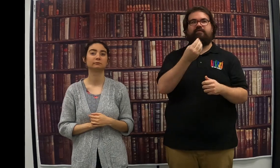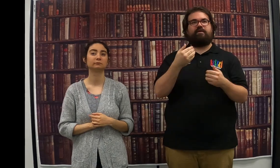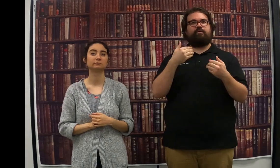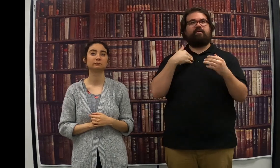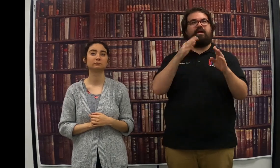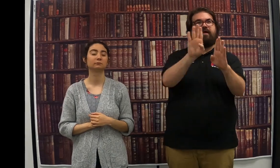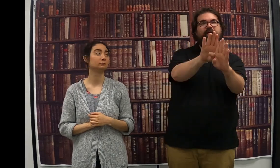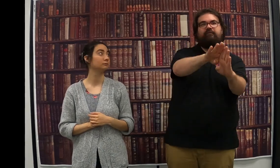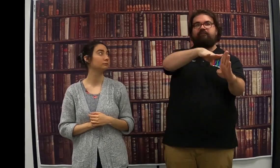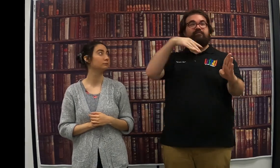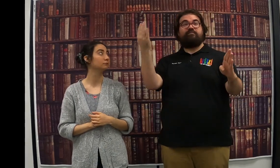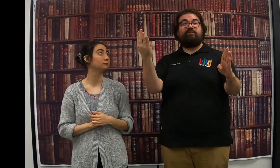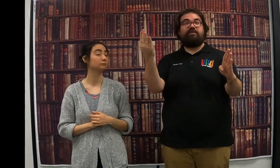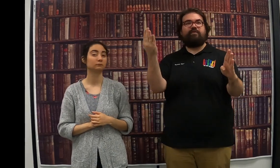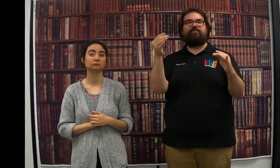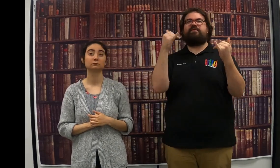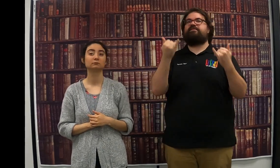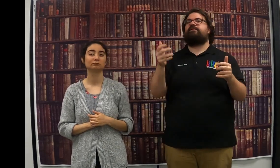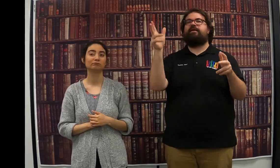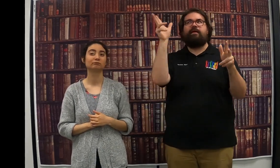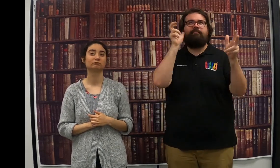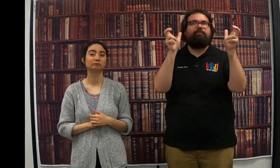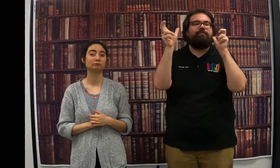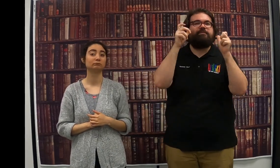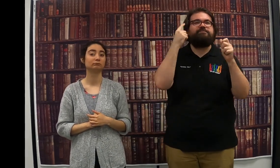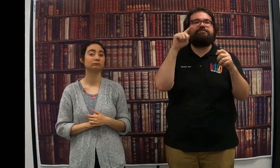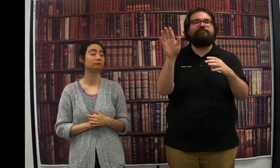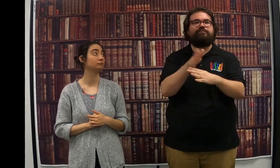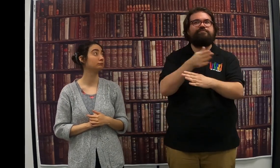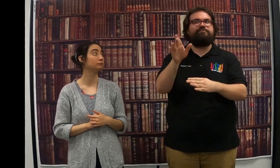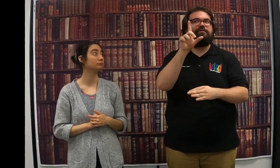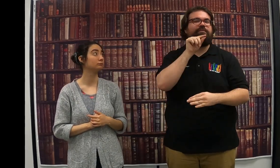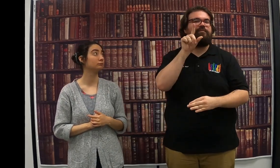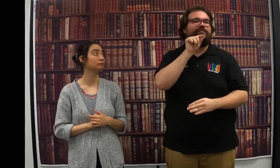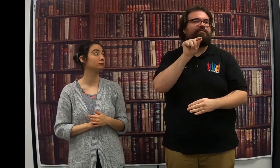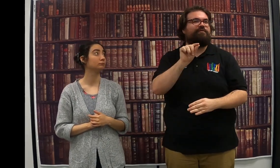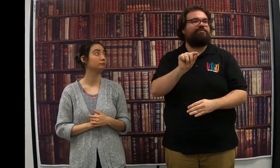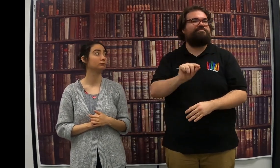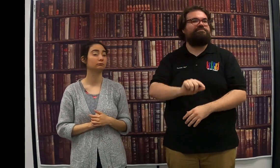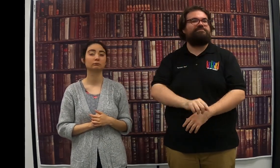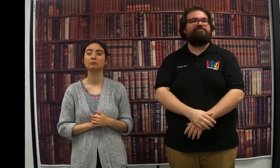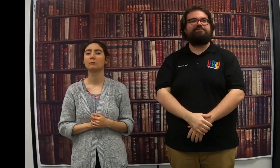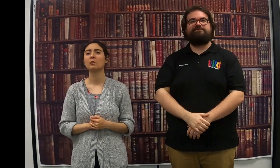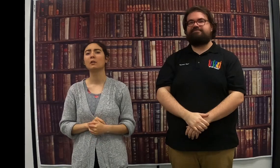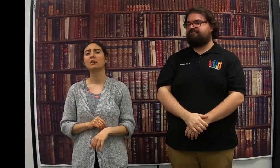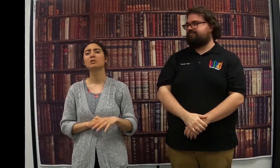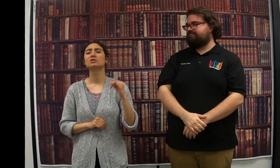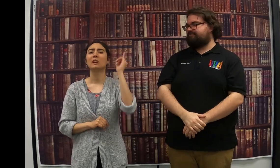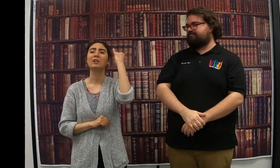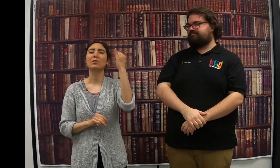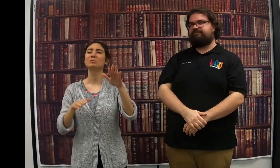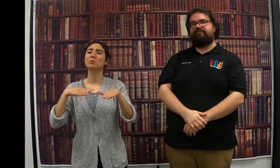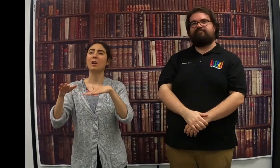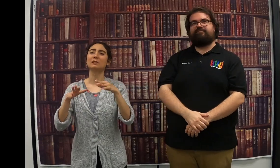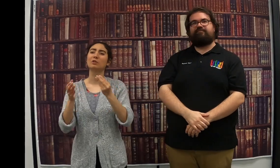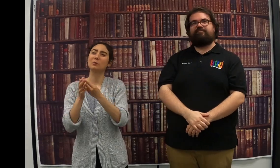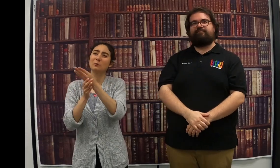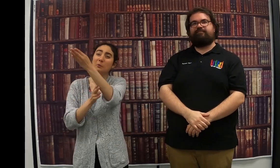has sprung open. Now to listen for the songbirds." Joringel walked in through the courtyard